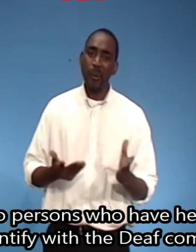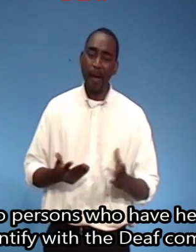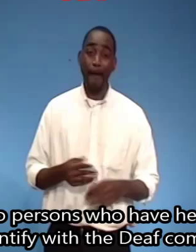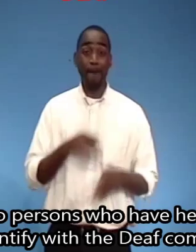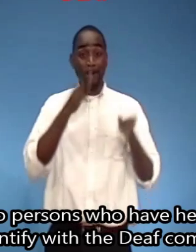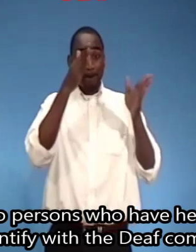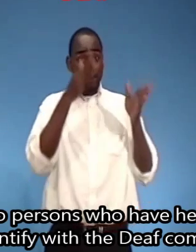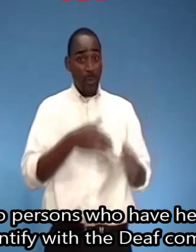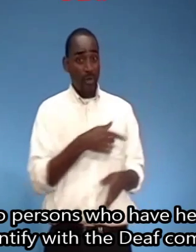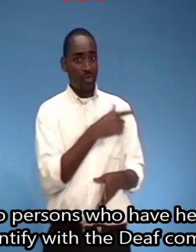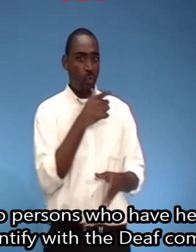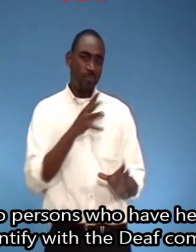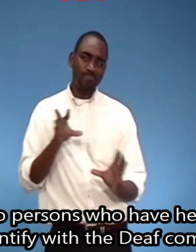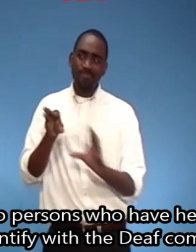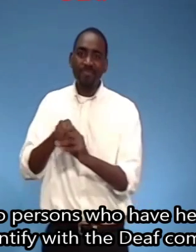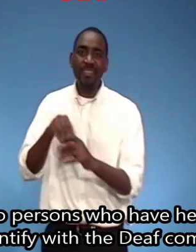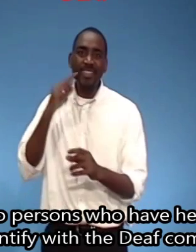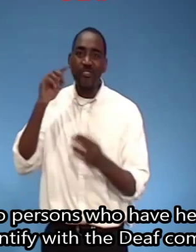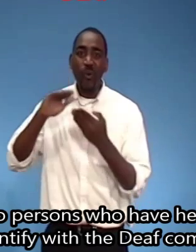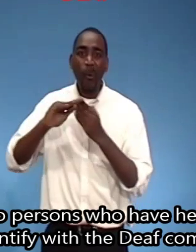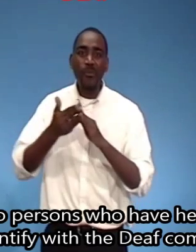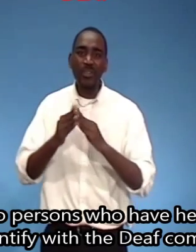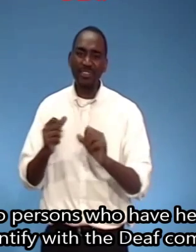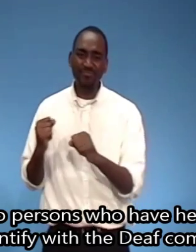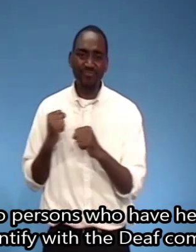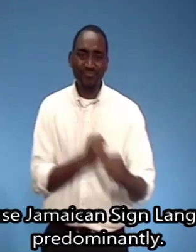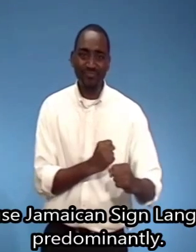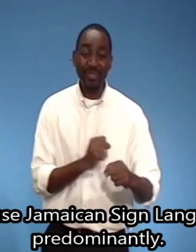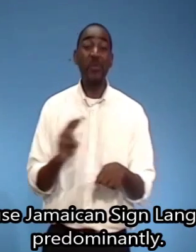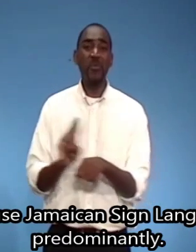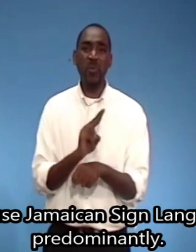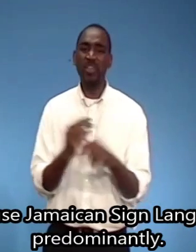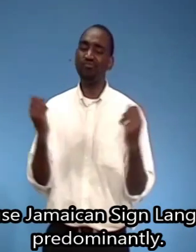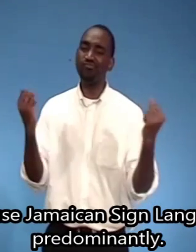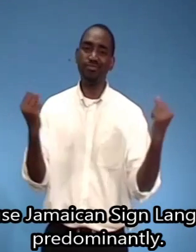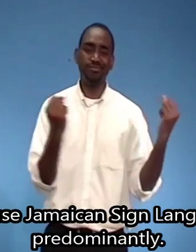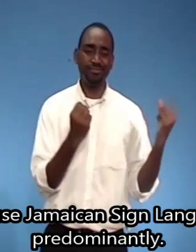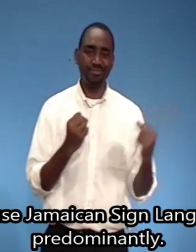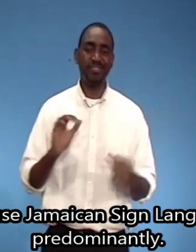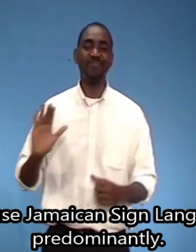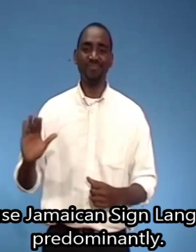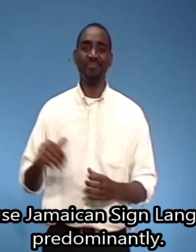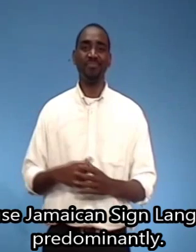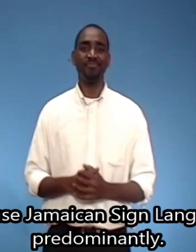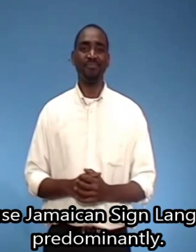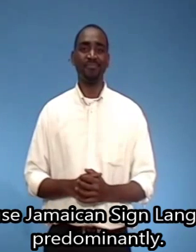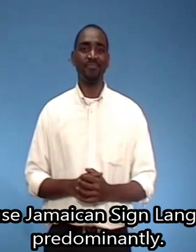It refers to persons who have hearing loss and identify with the deaf community and use sign language predominantly.